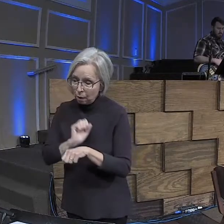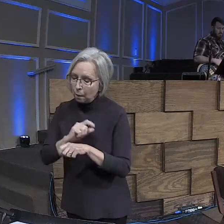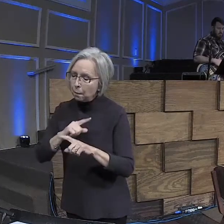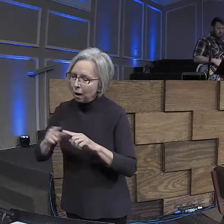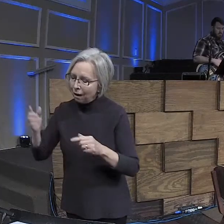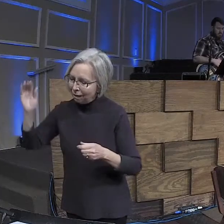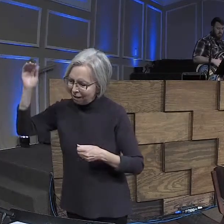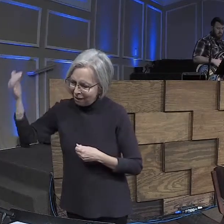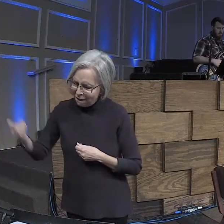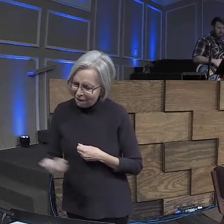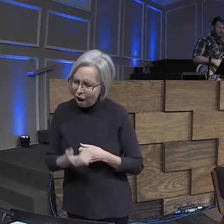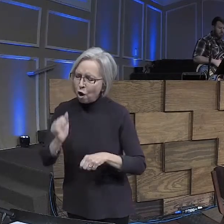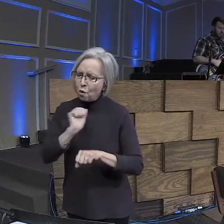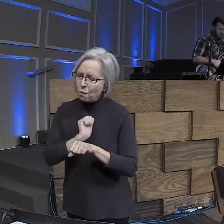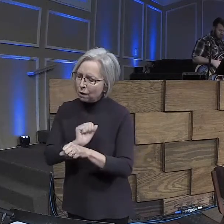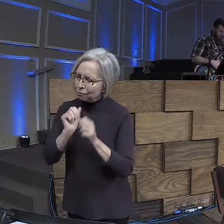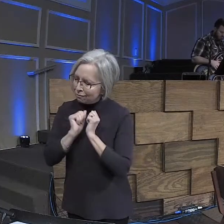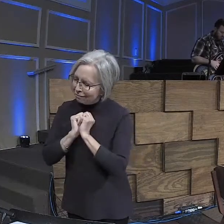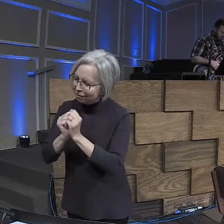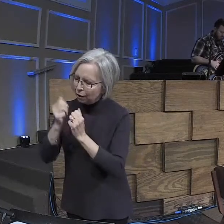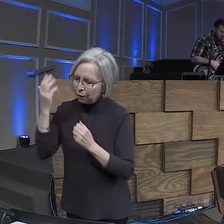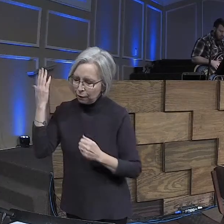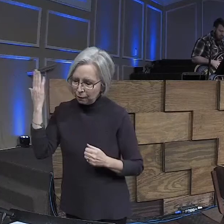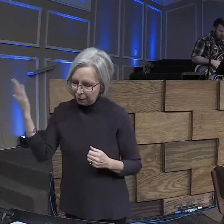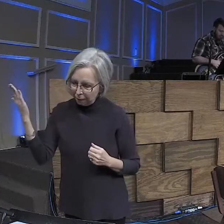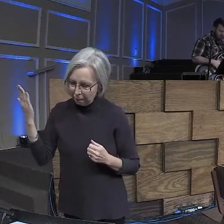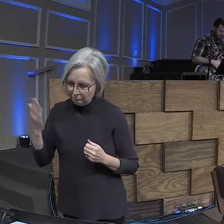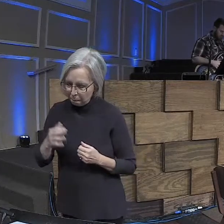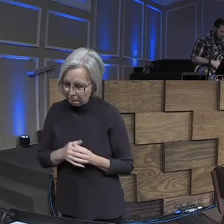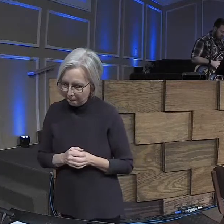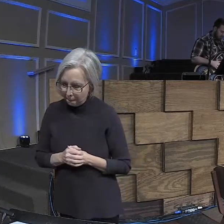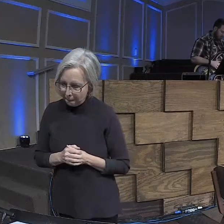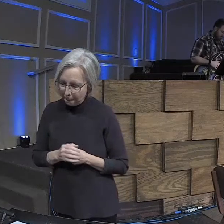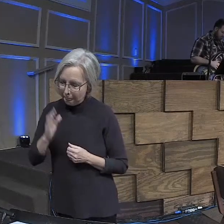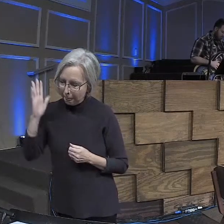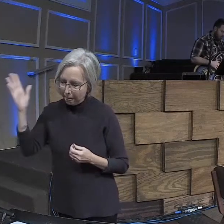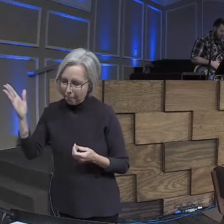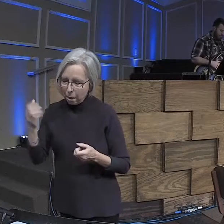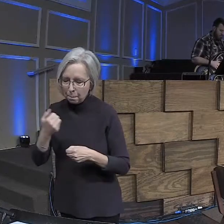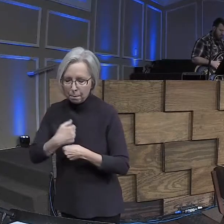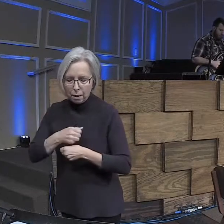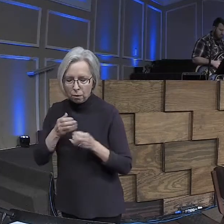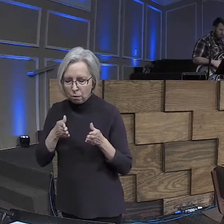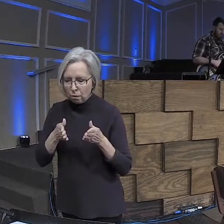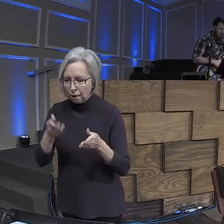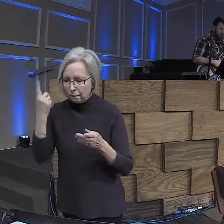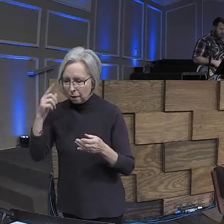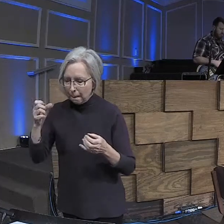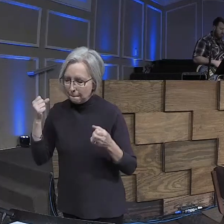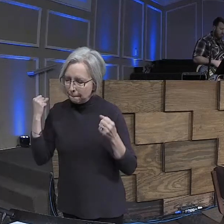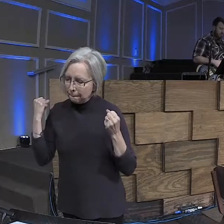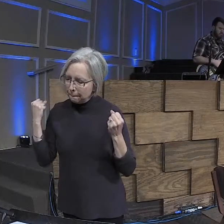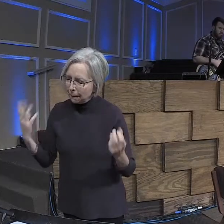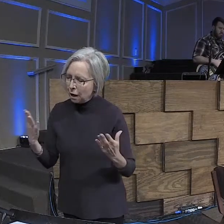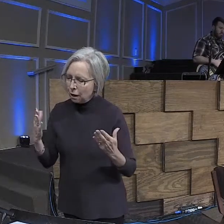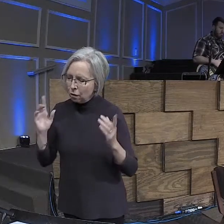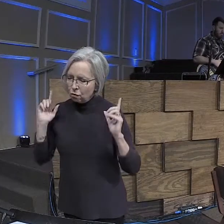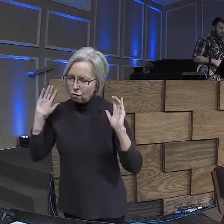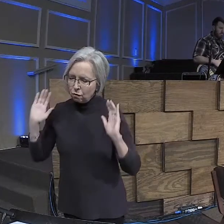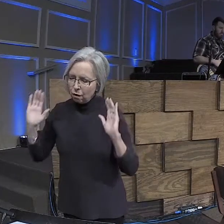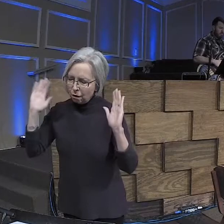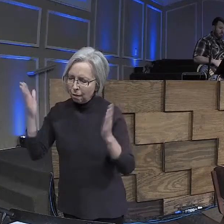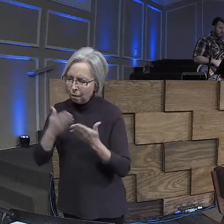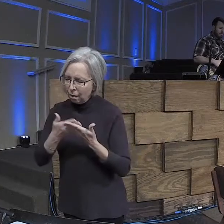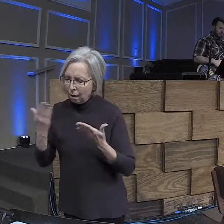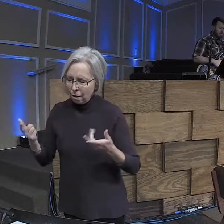invited in to work alongside of you. You paved the way for so many great things to happen last year, and